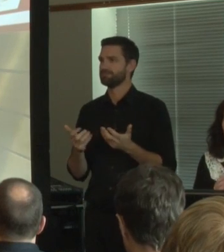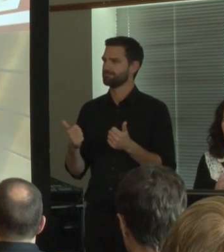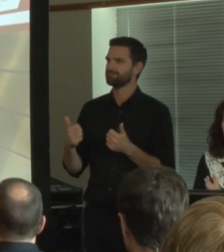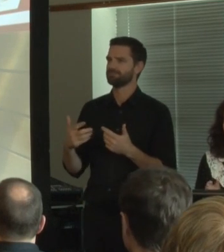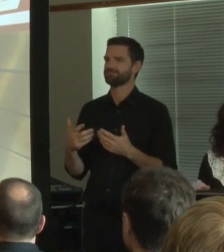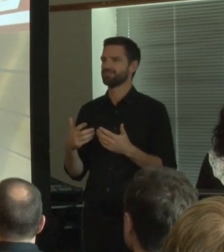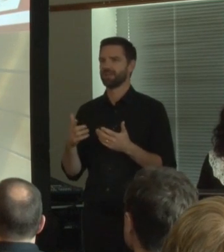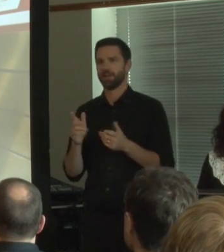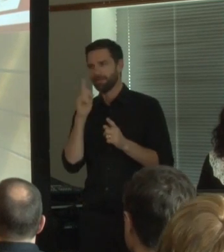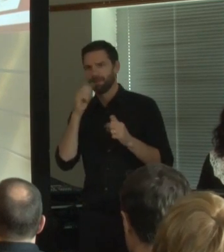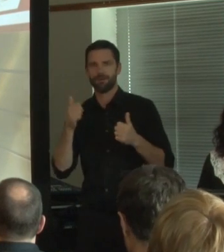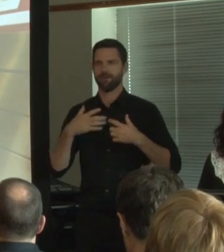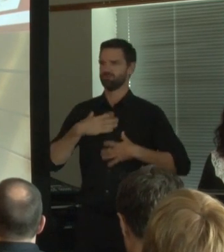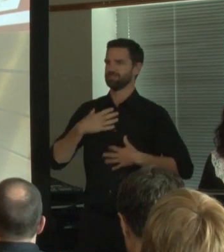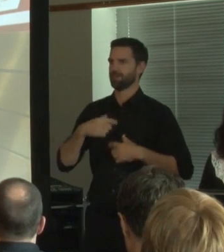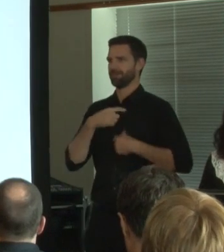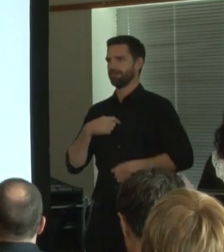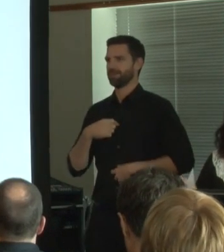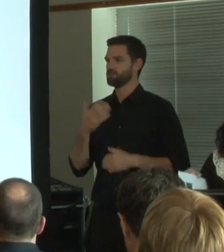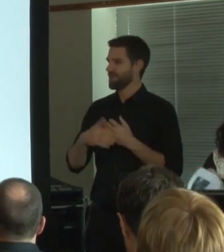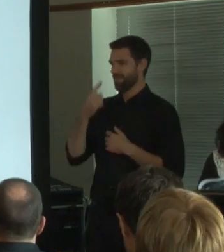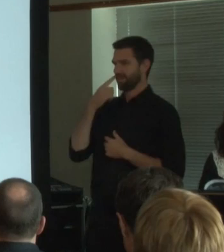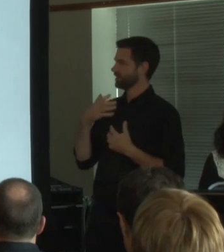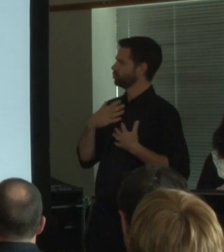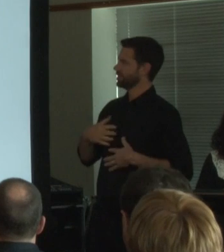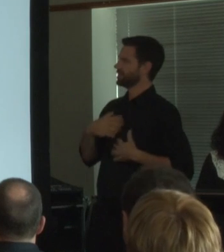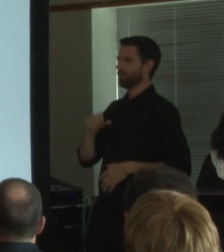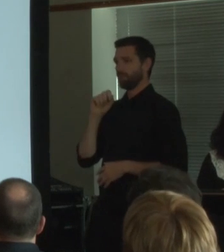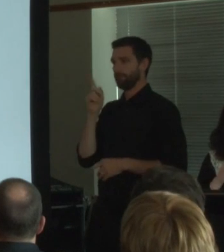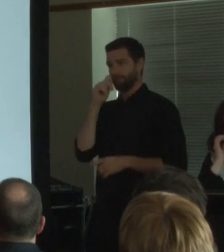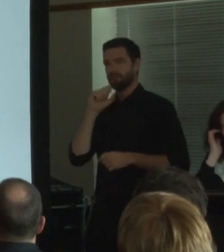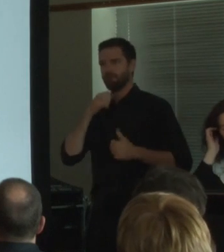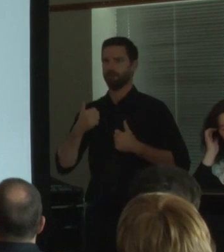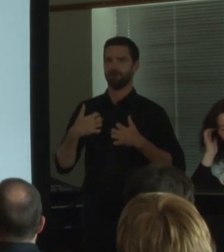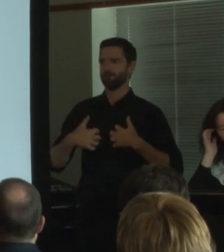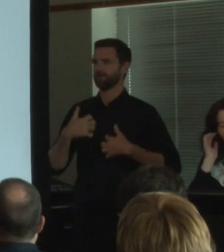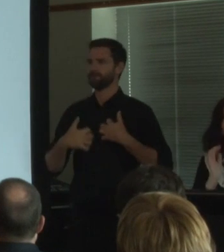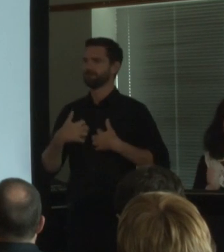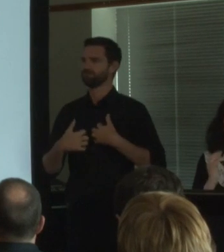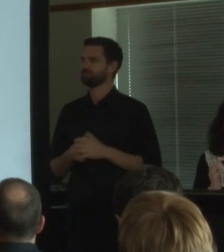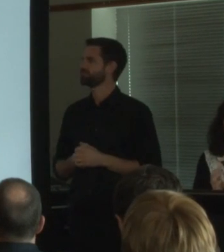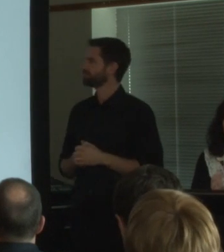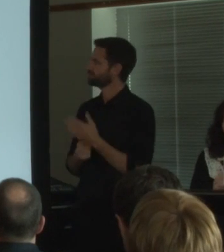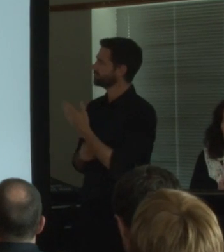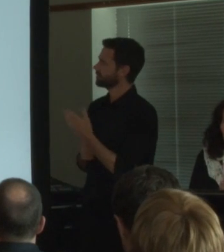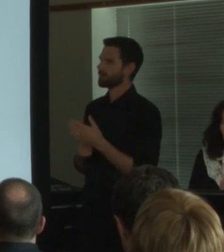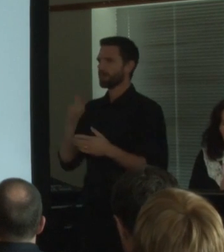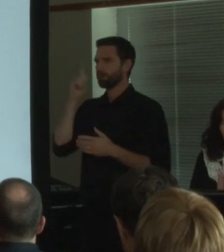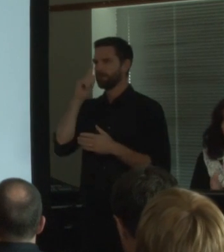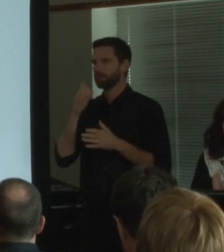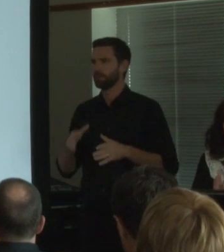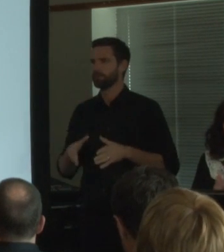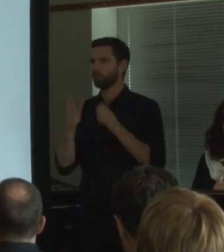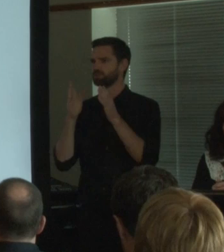do, and all sorts of people dress up that you would never think of would dress up, but they do. Okay, people post. This was another concept that we